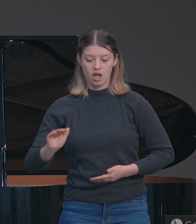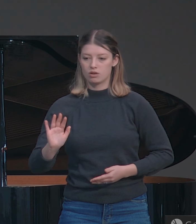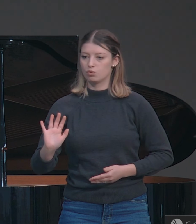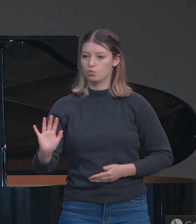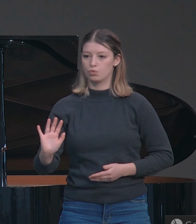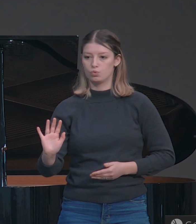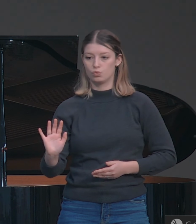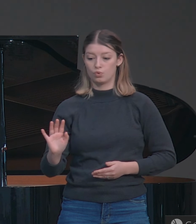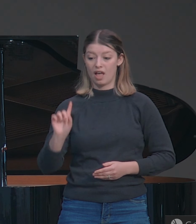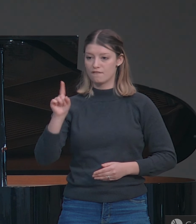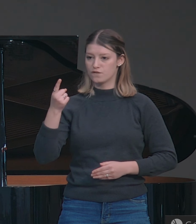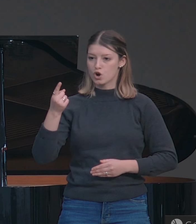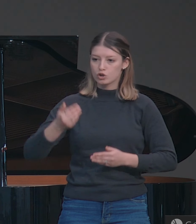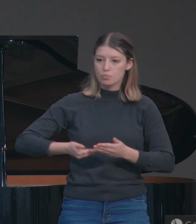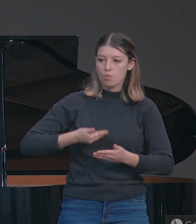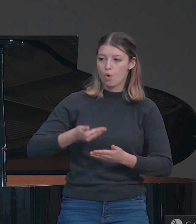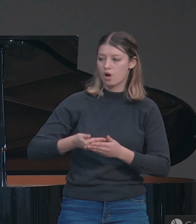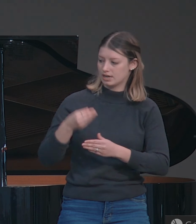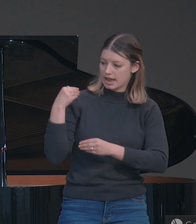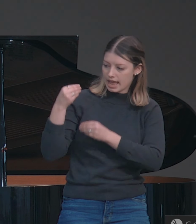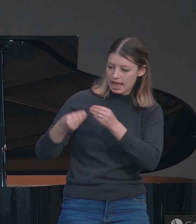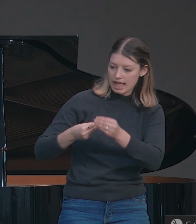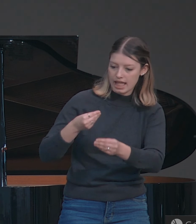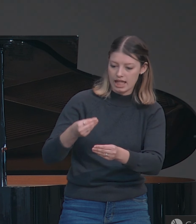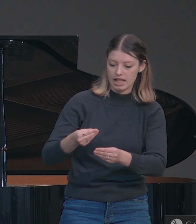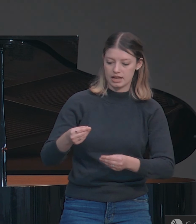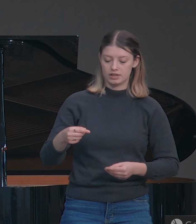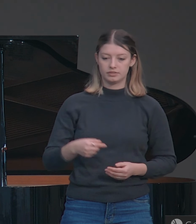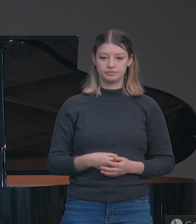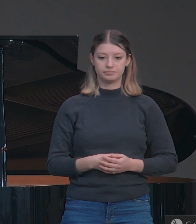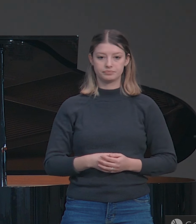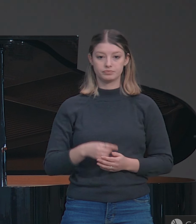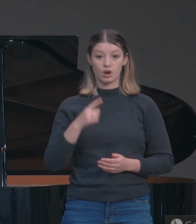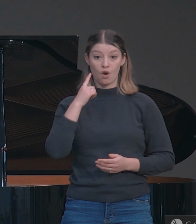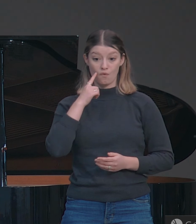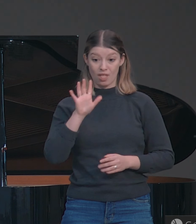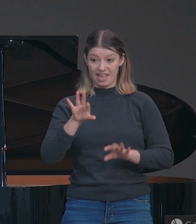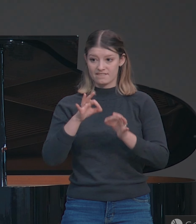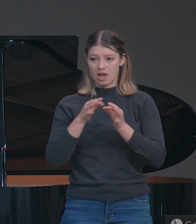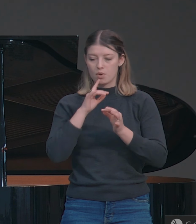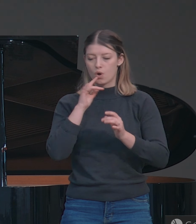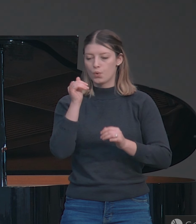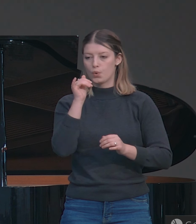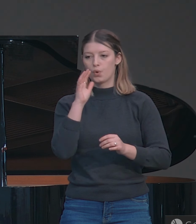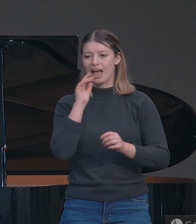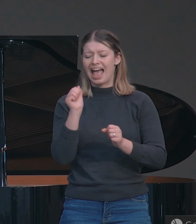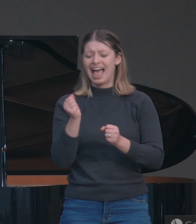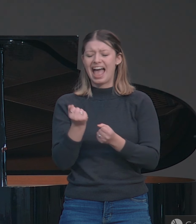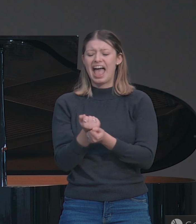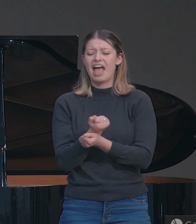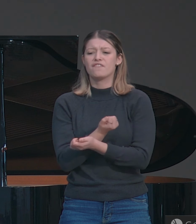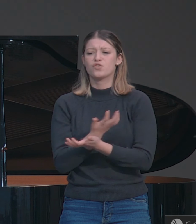The firstborn, the heir. For most, this would be everything. And though forbidden,